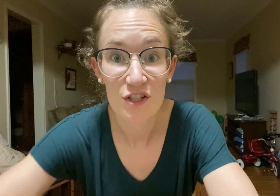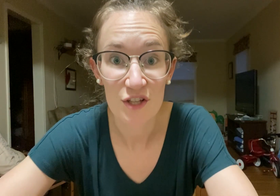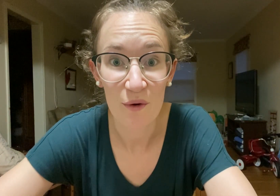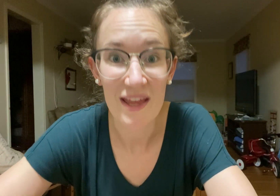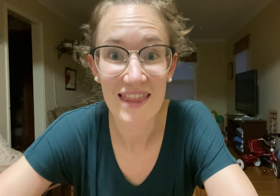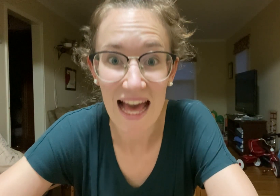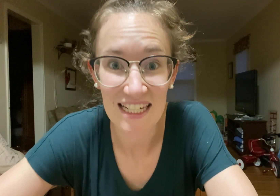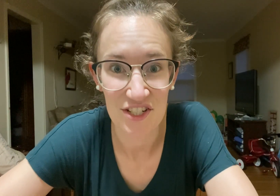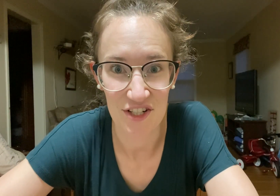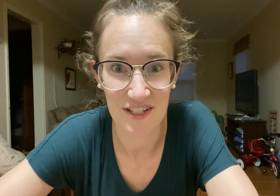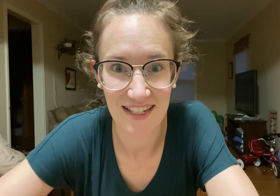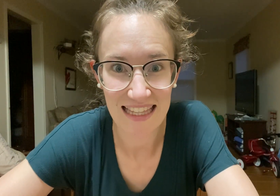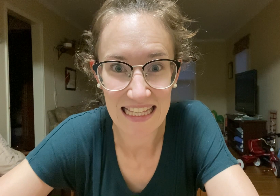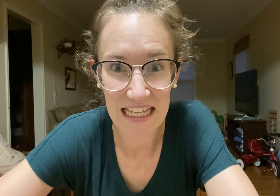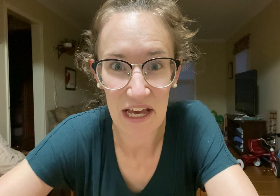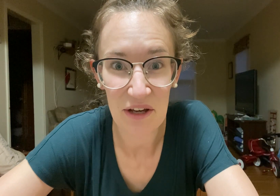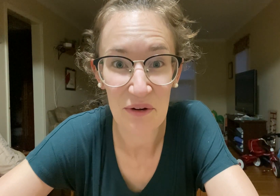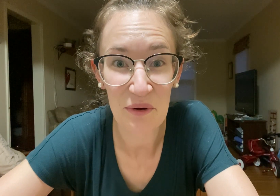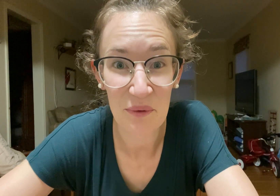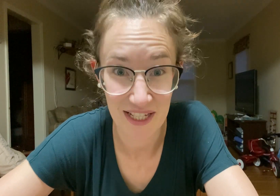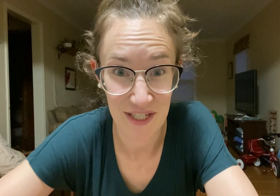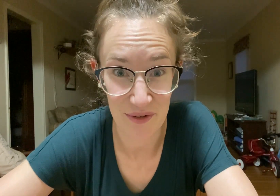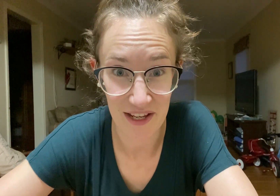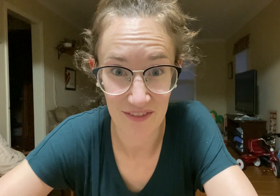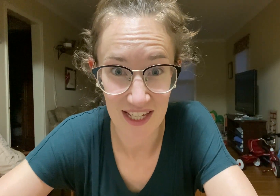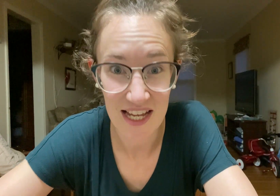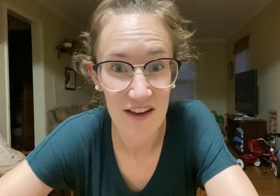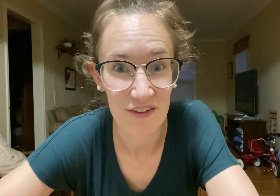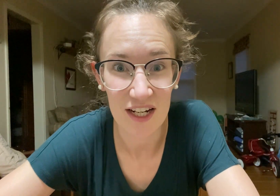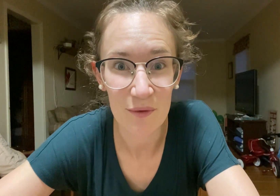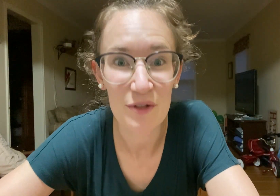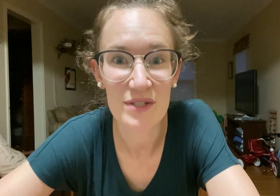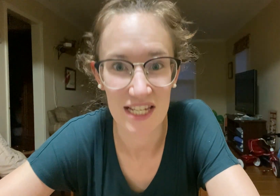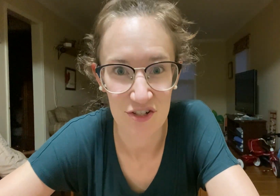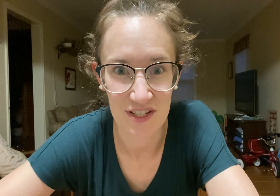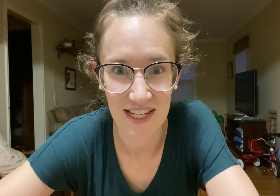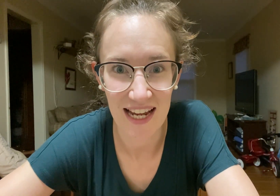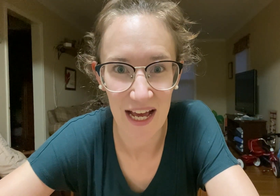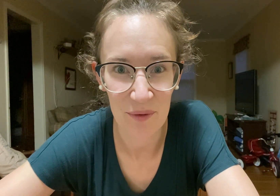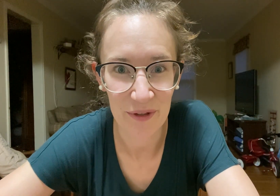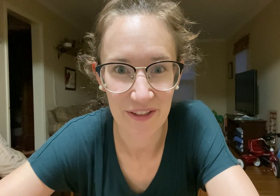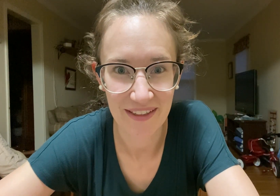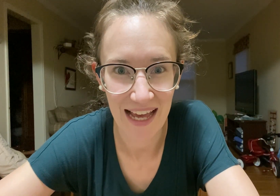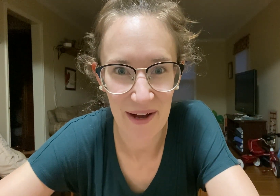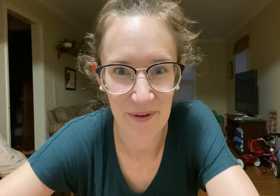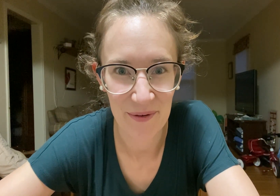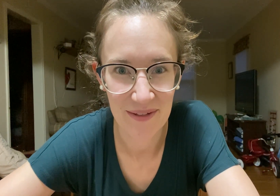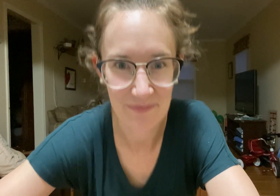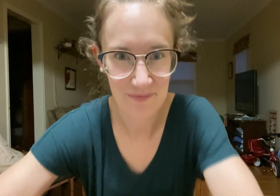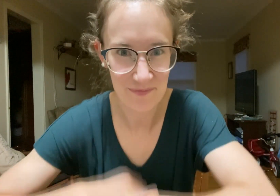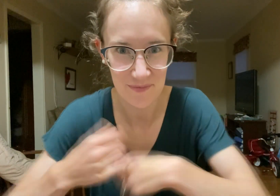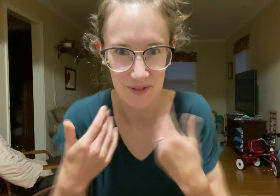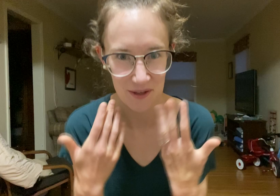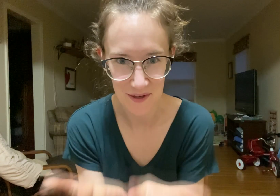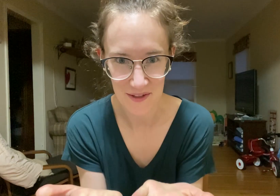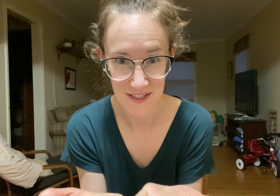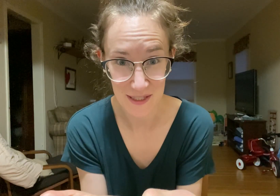So that is just the quick story of it. For anyone who's interested, I will now